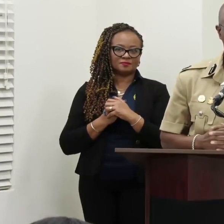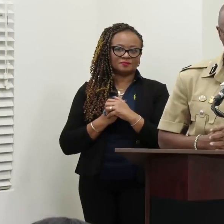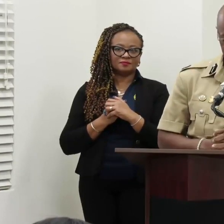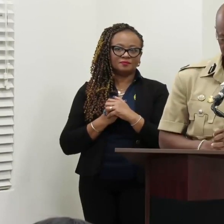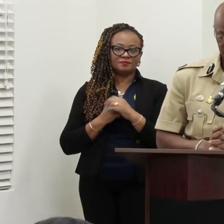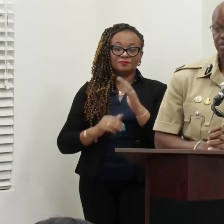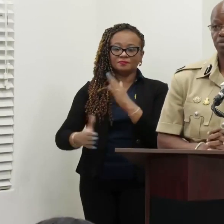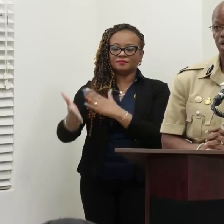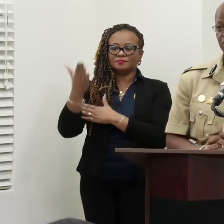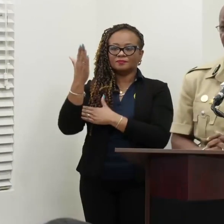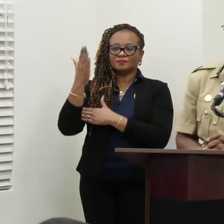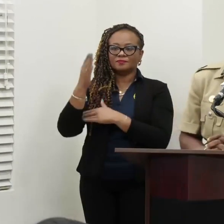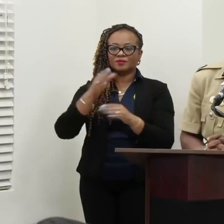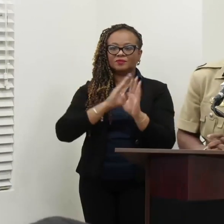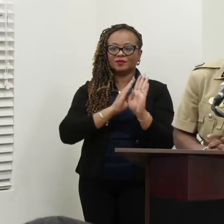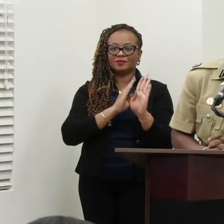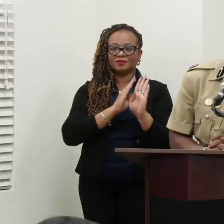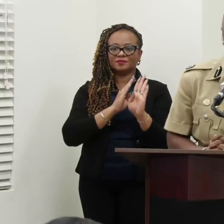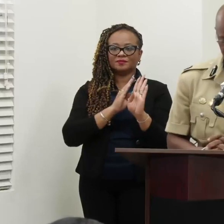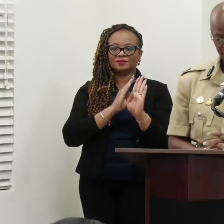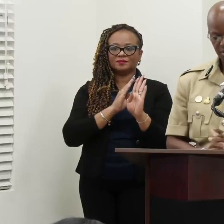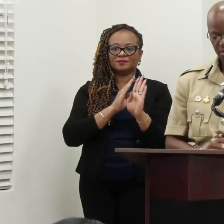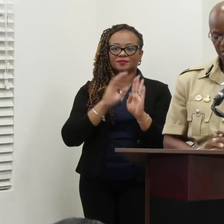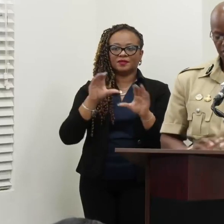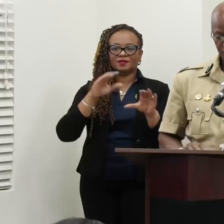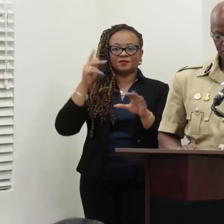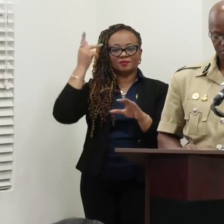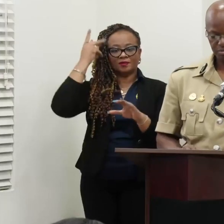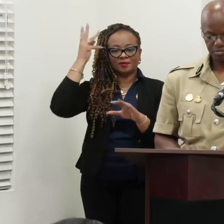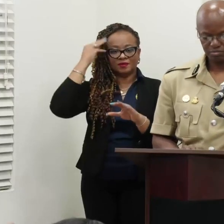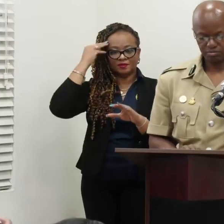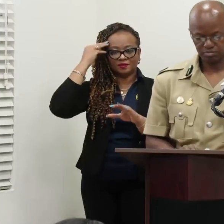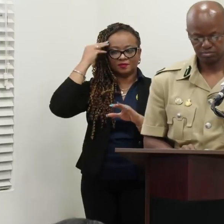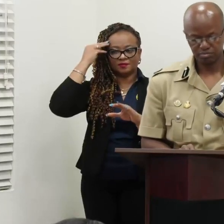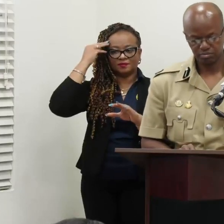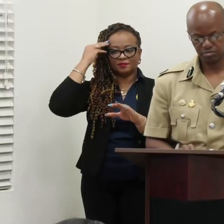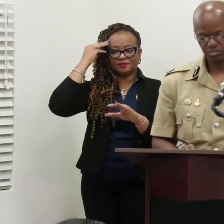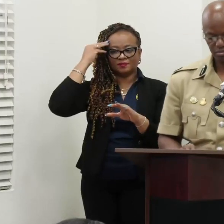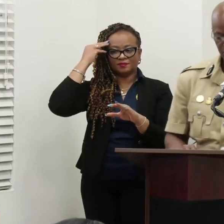Pleasant good morning, Bahamas, Acting Prime Minister. Ça c'est l'état qui a parlé qu'on y a.